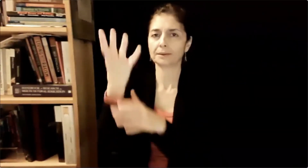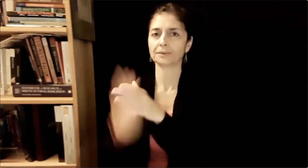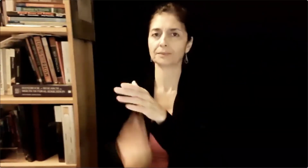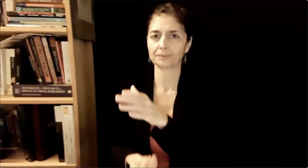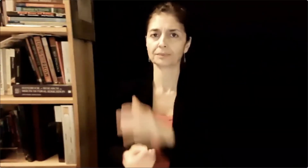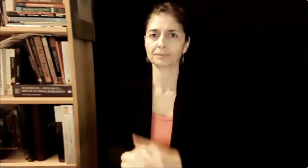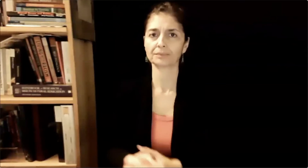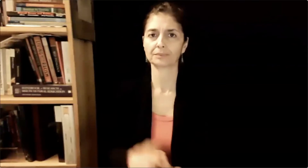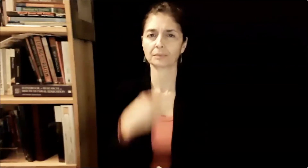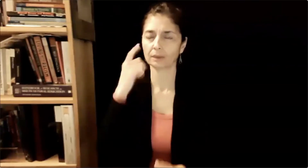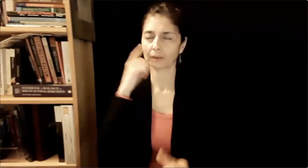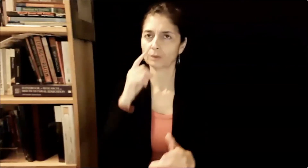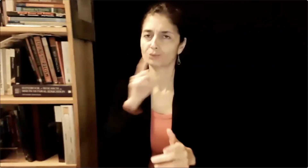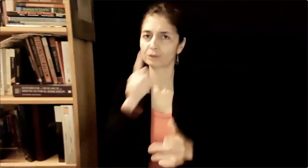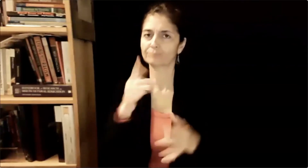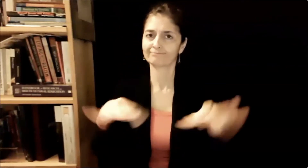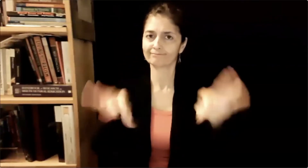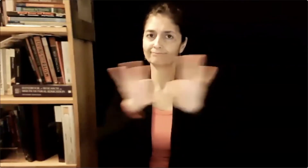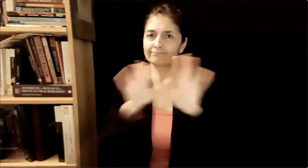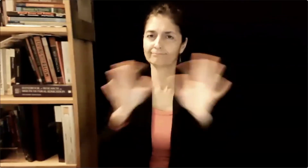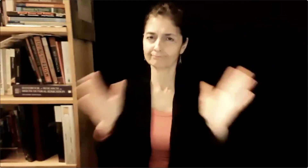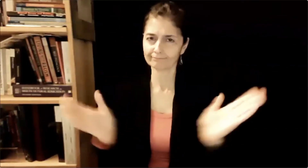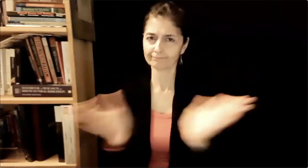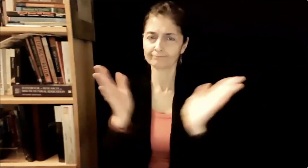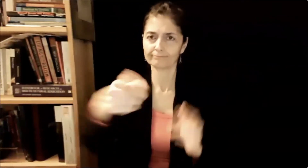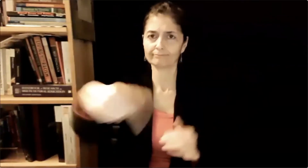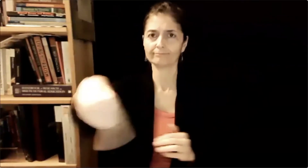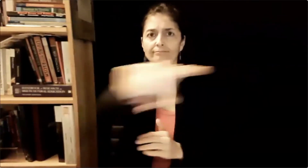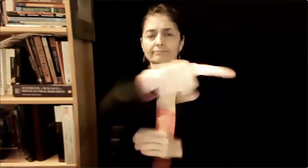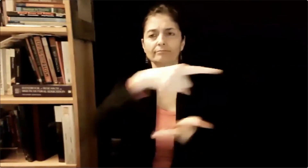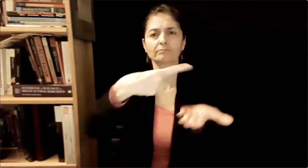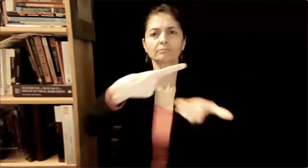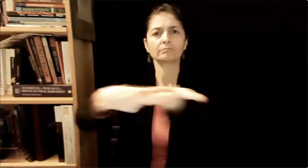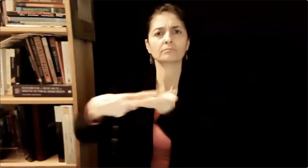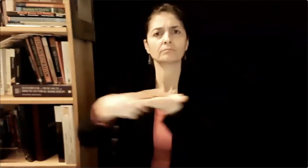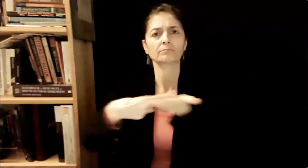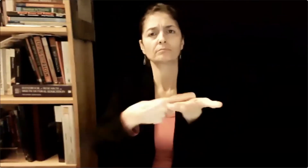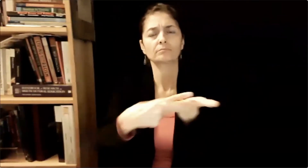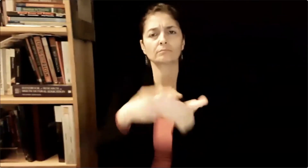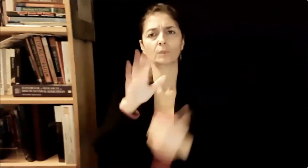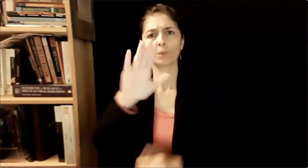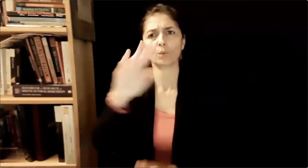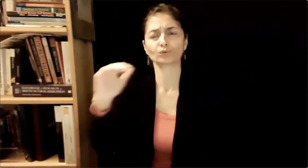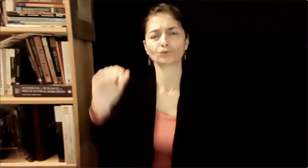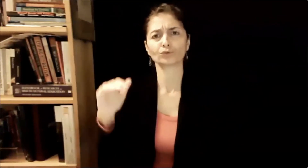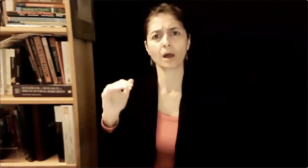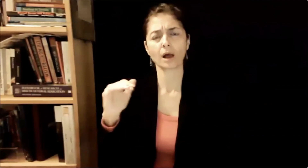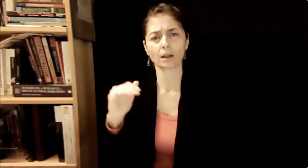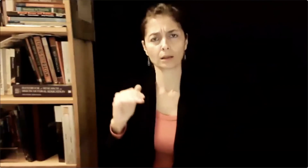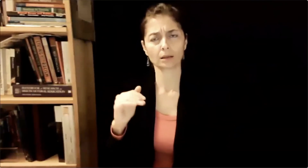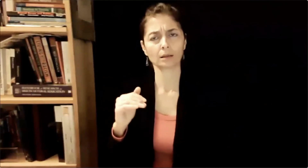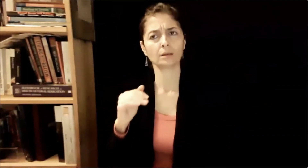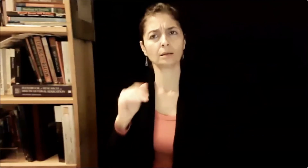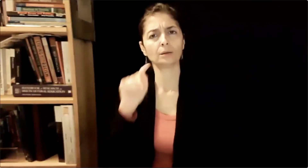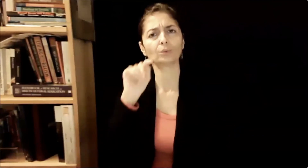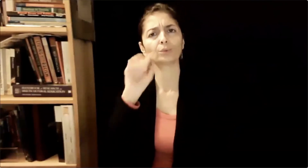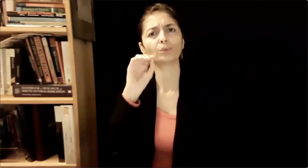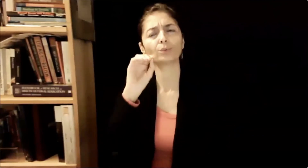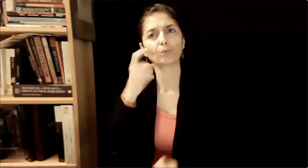That was one piece that was lacking. I think it's critical to encourage you to talk to your child in